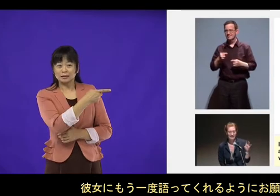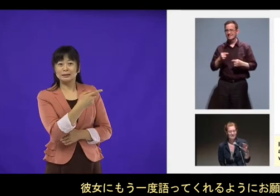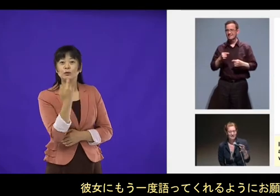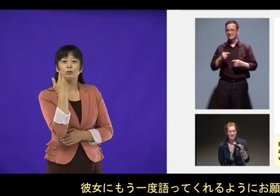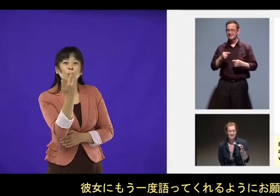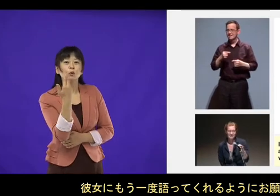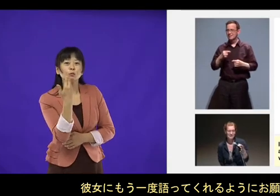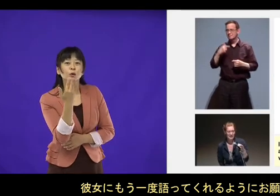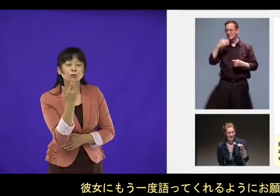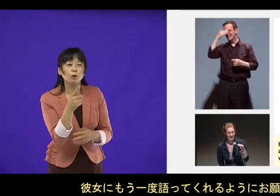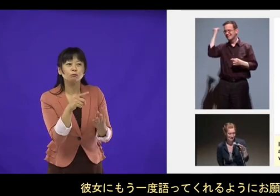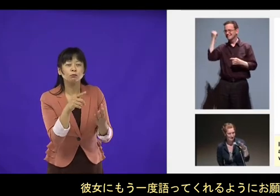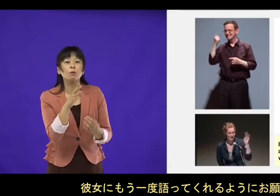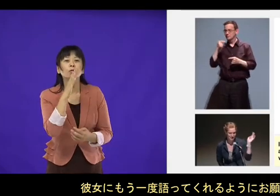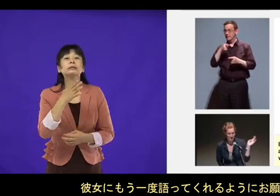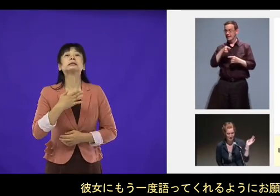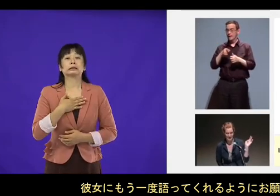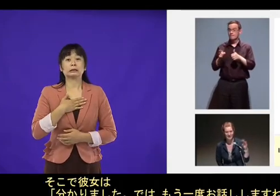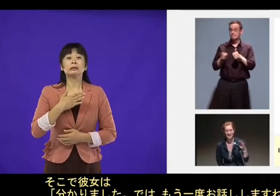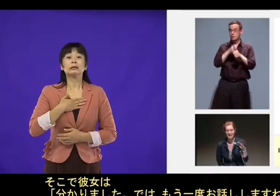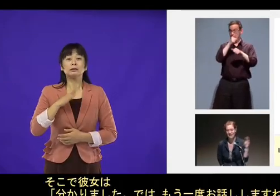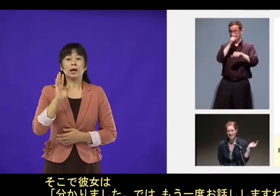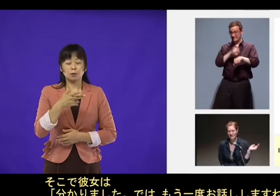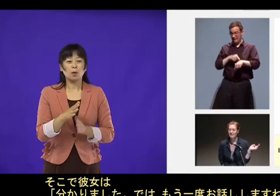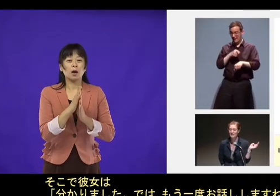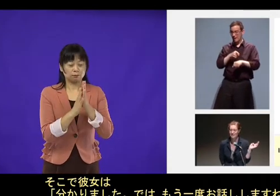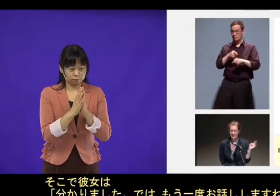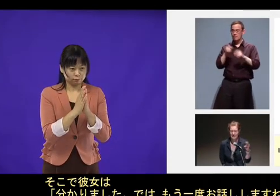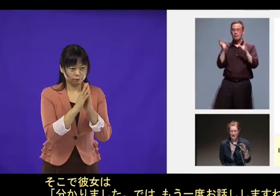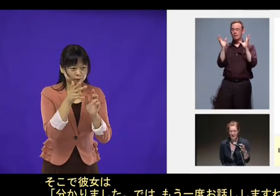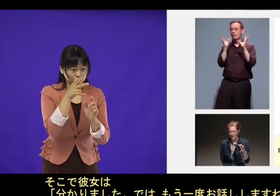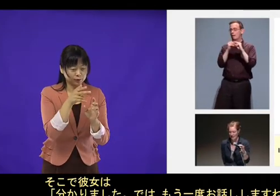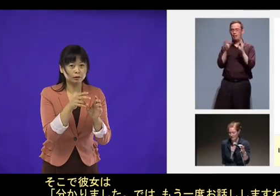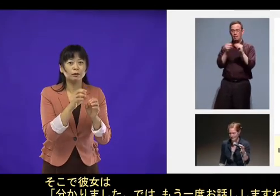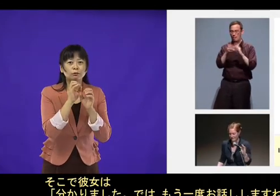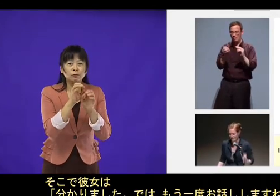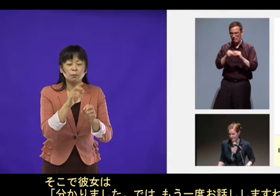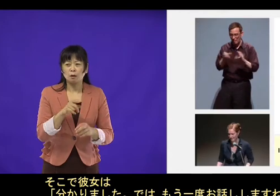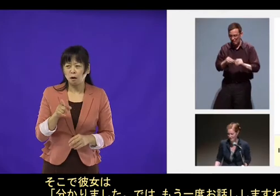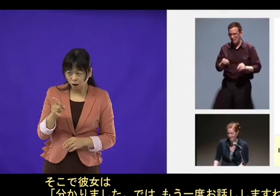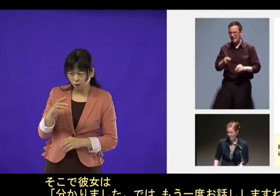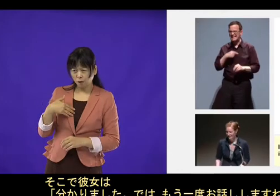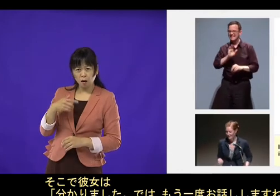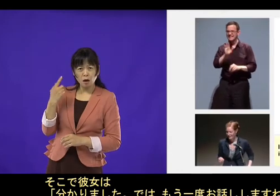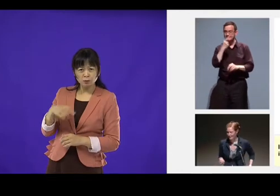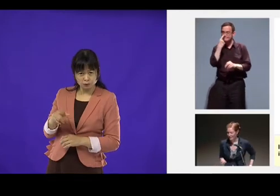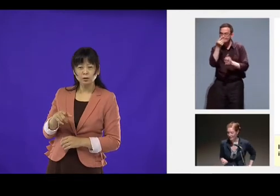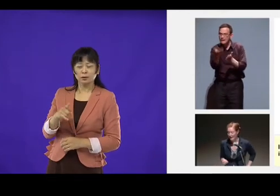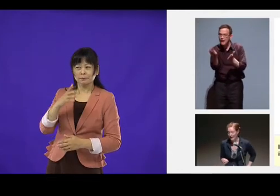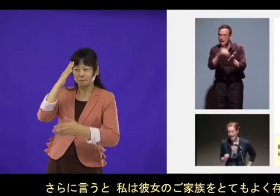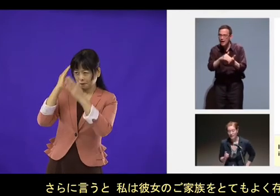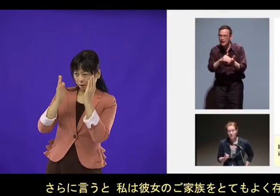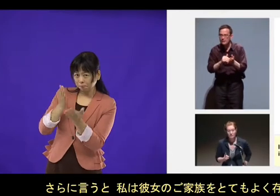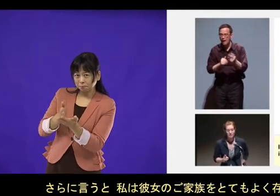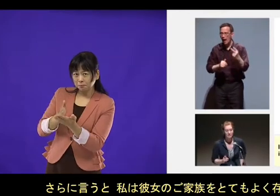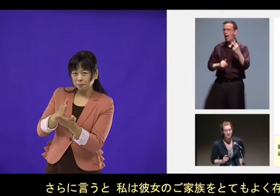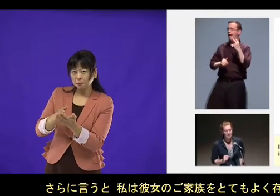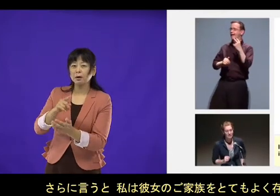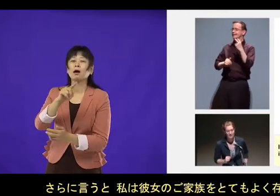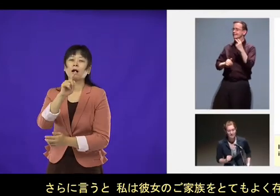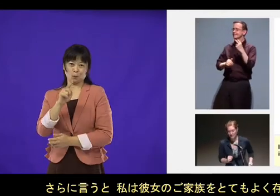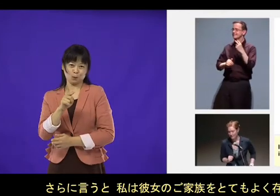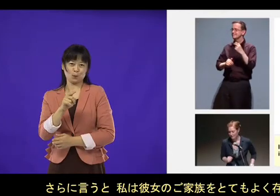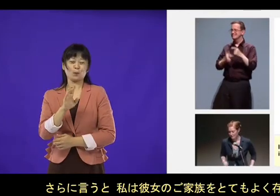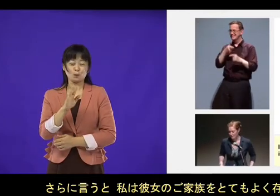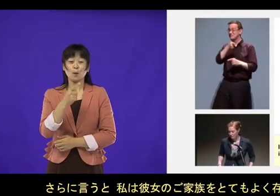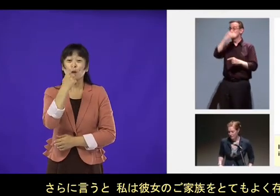it again, and it's okay. I'll tell you once more, but I know their family quite well. But anyway. And I also should